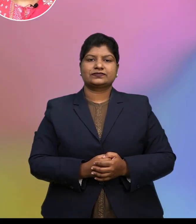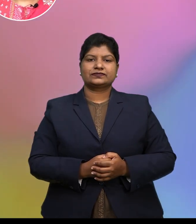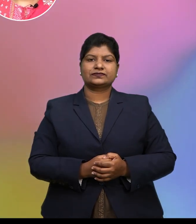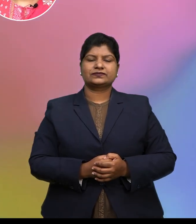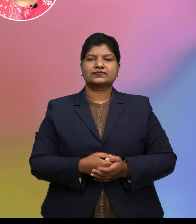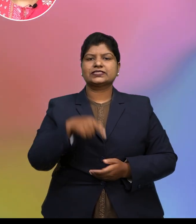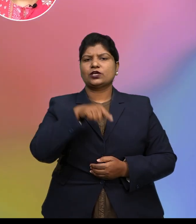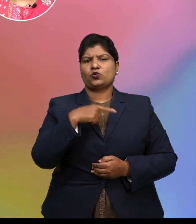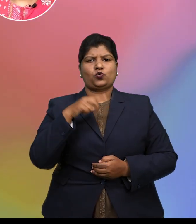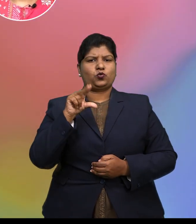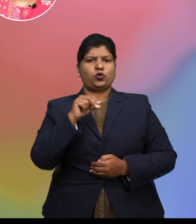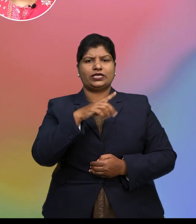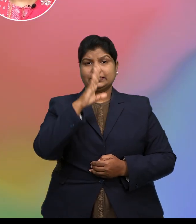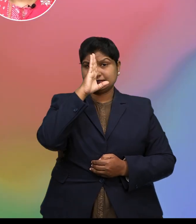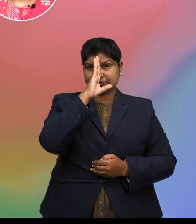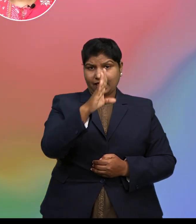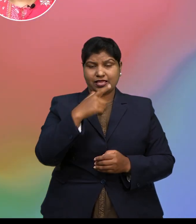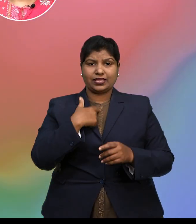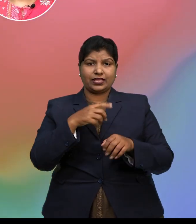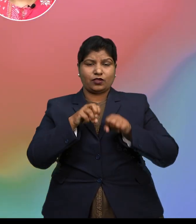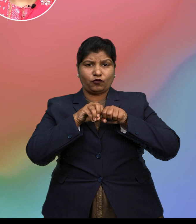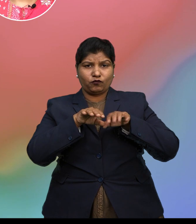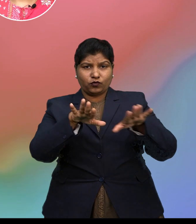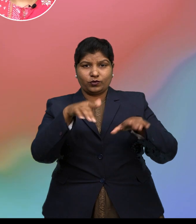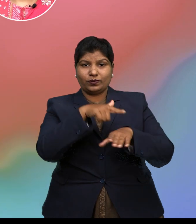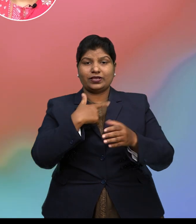there is no direct flow of blood